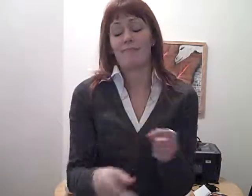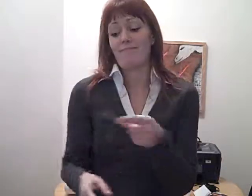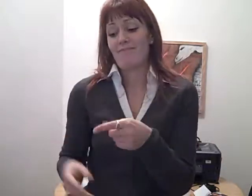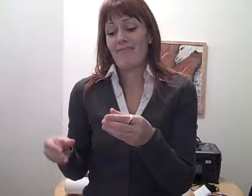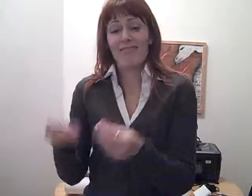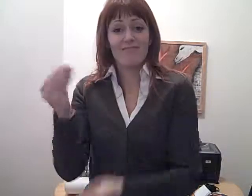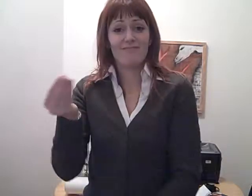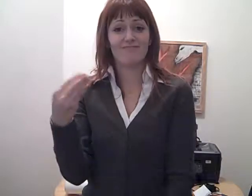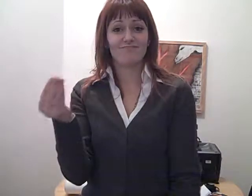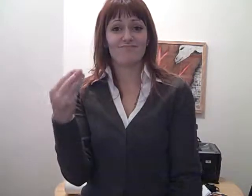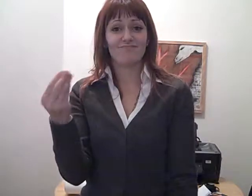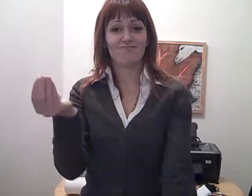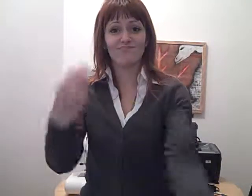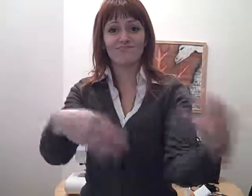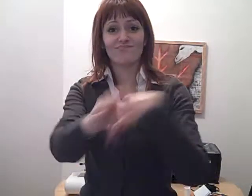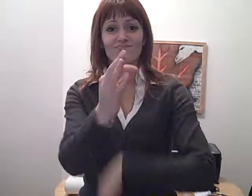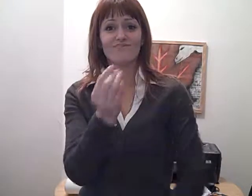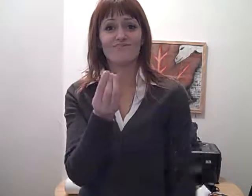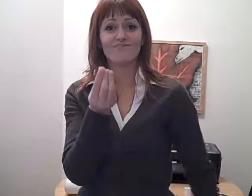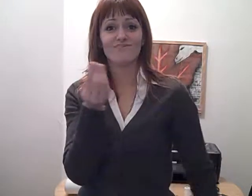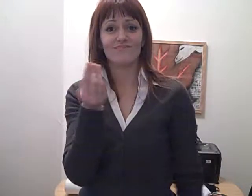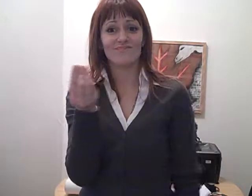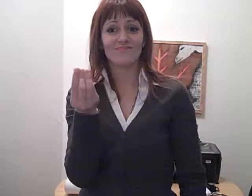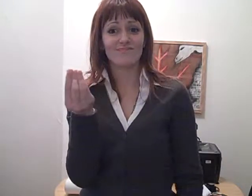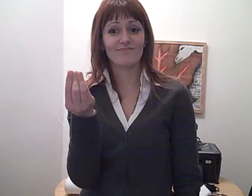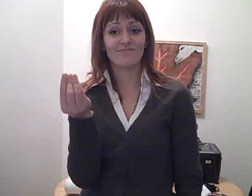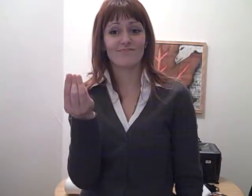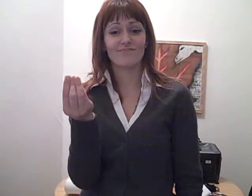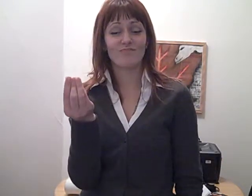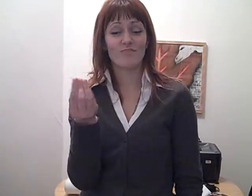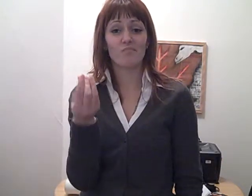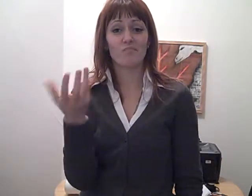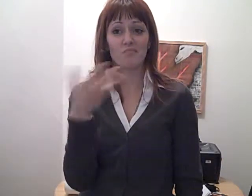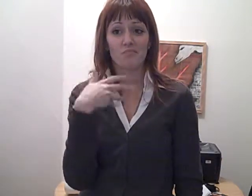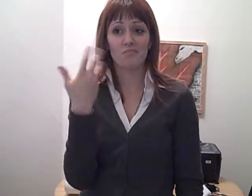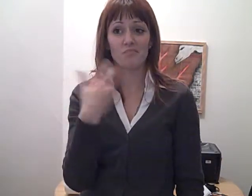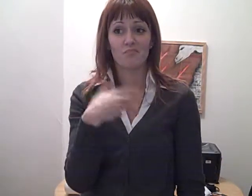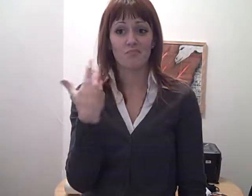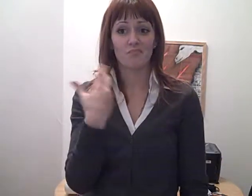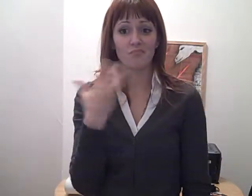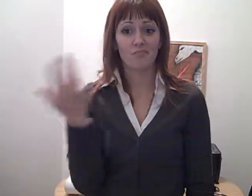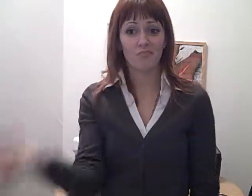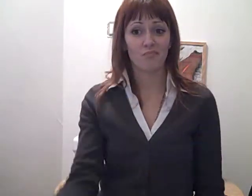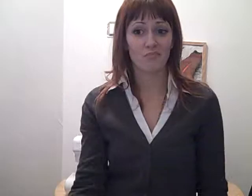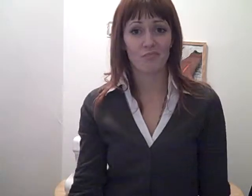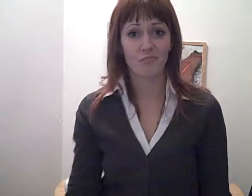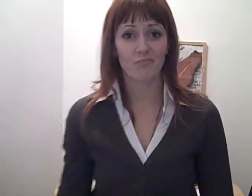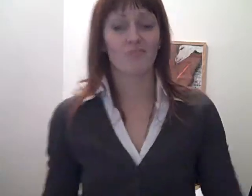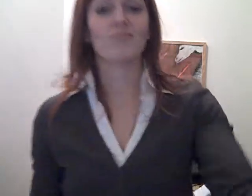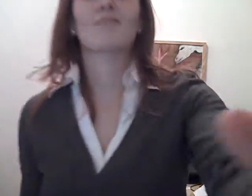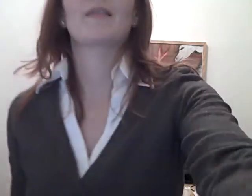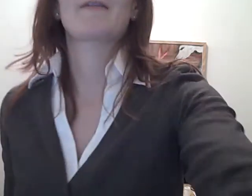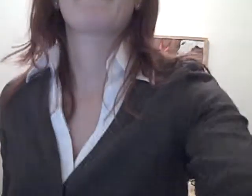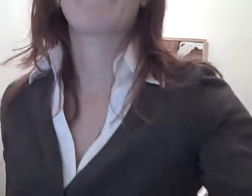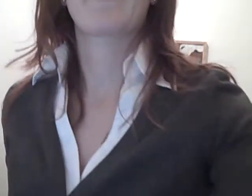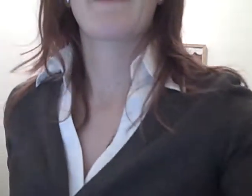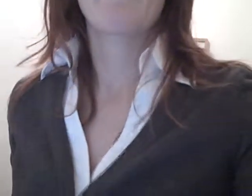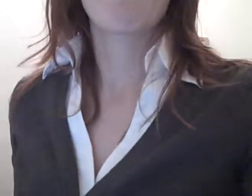best thing we've got going is something that was developed in France 150 years ago, the lead-acid battery. In terms of dollars